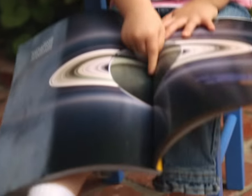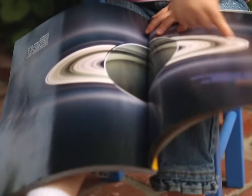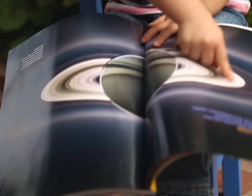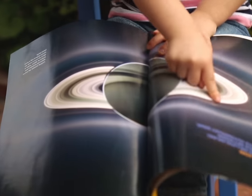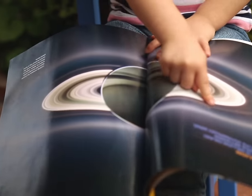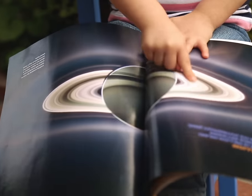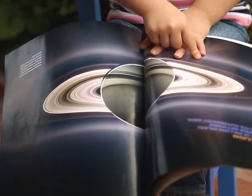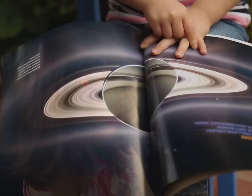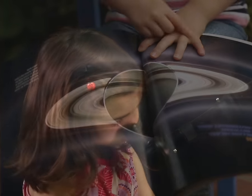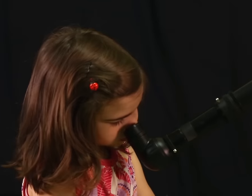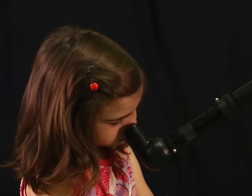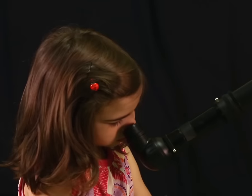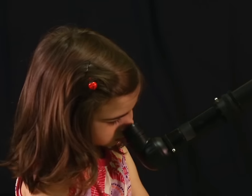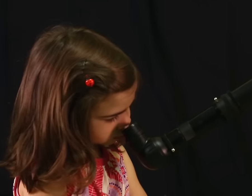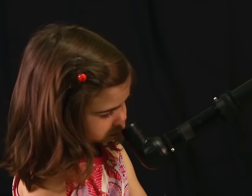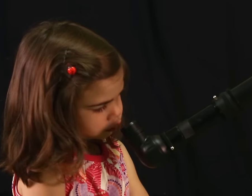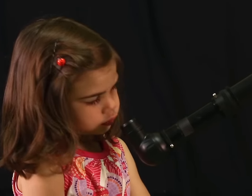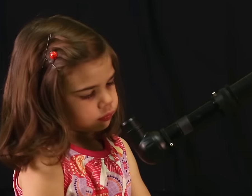to learn about